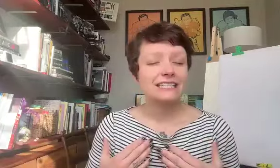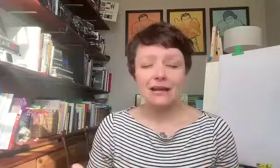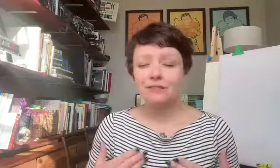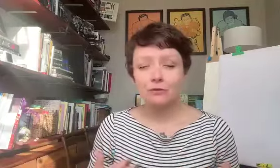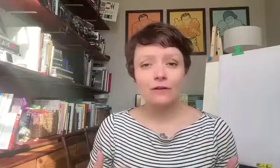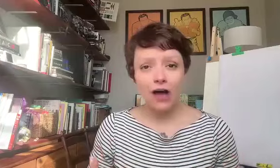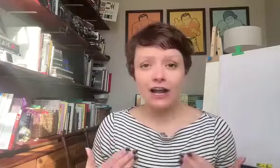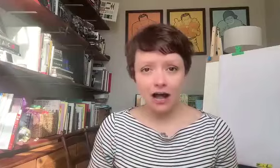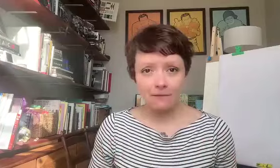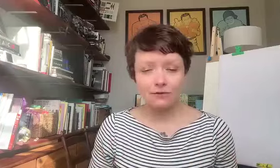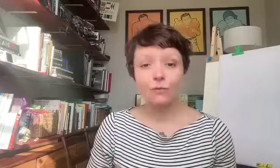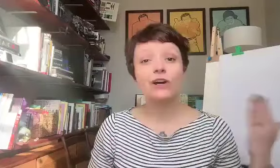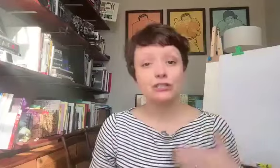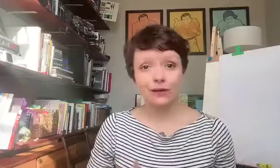Same school of thought comes when we're doing